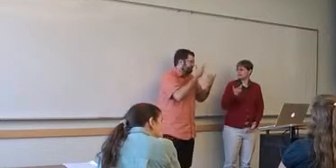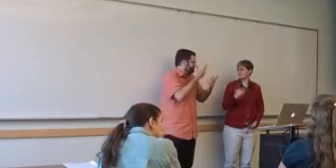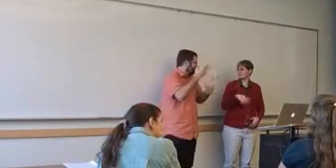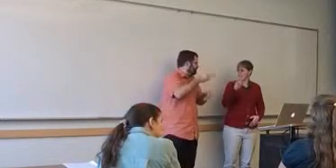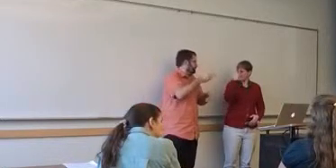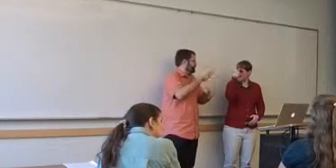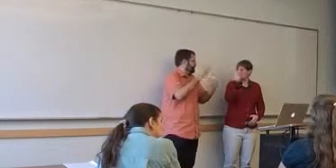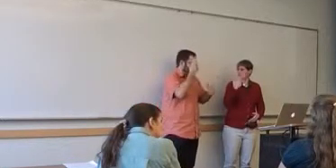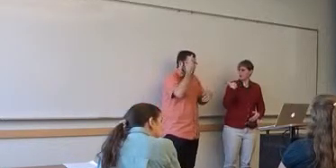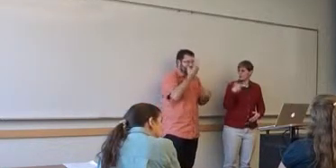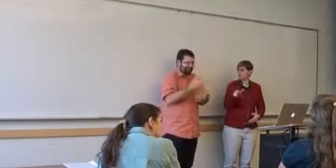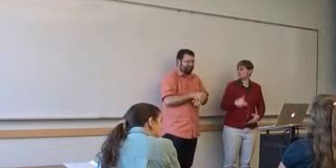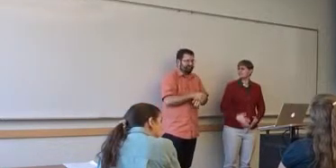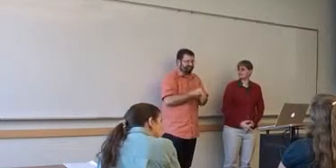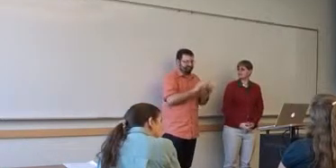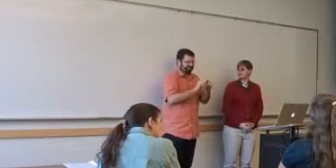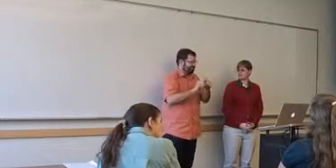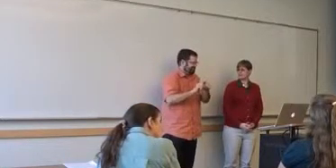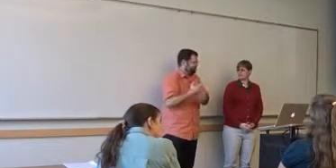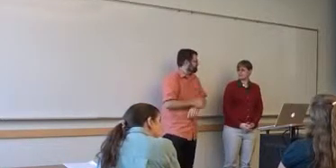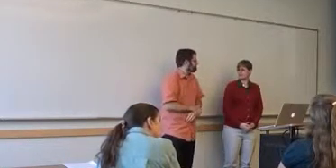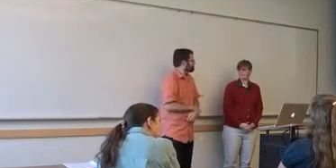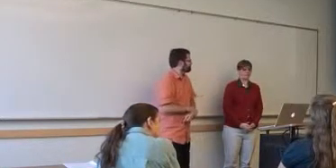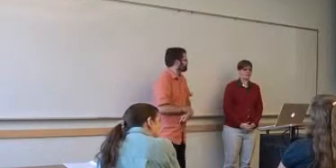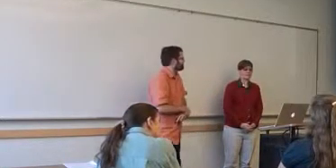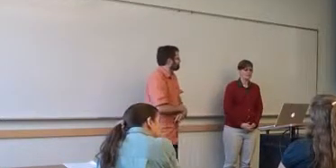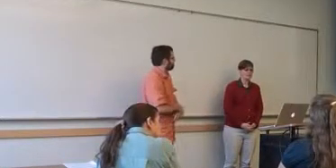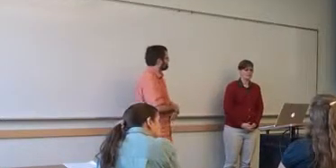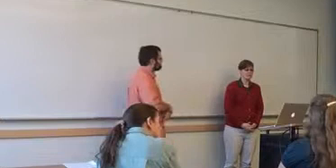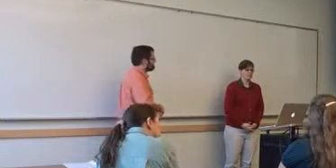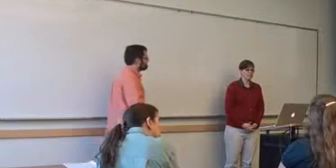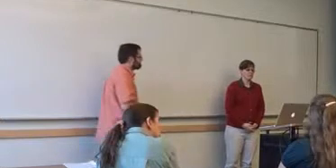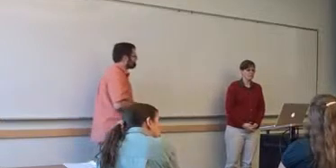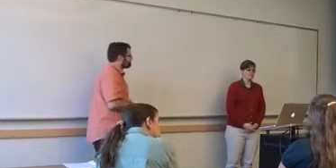about the sciences or history or politics or those things that you can't do with a gesture.